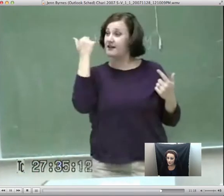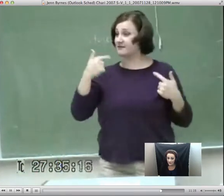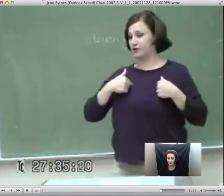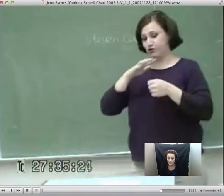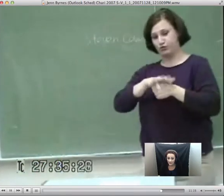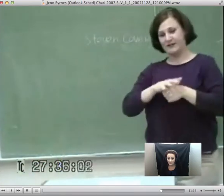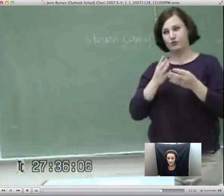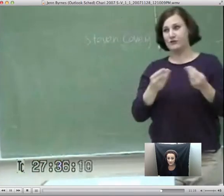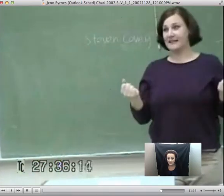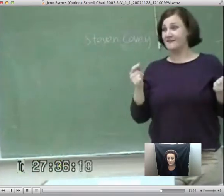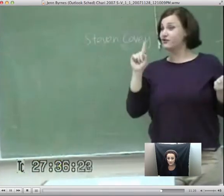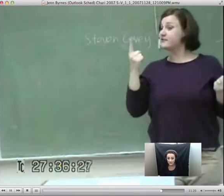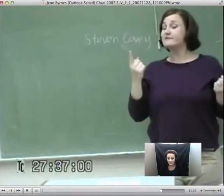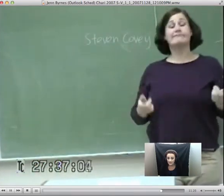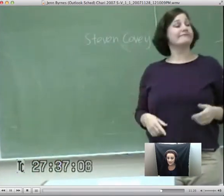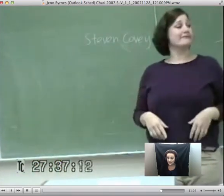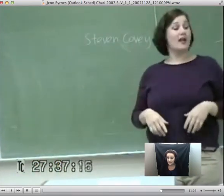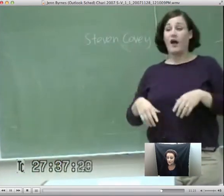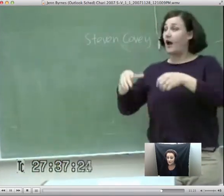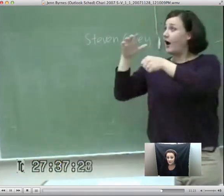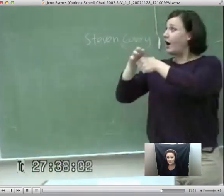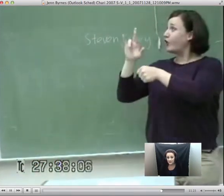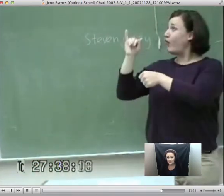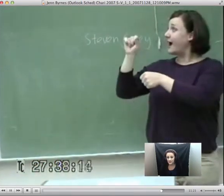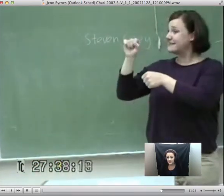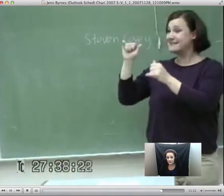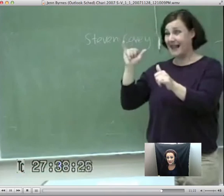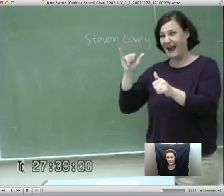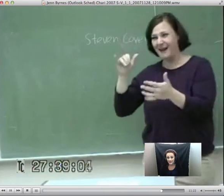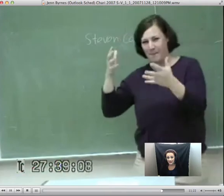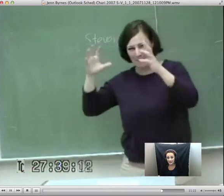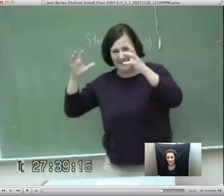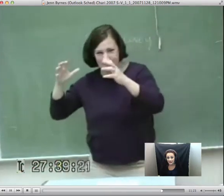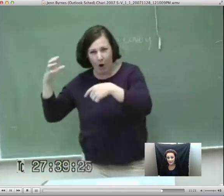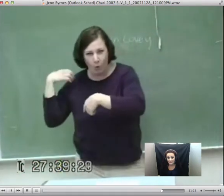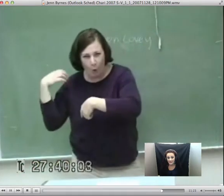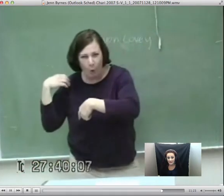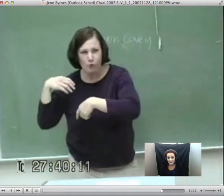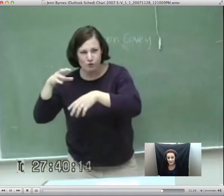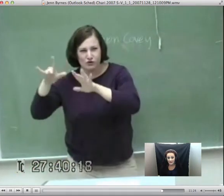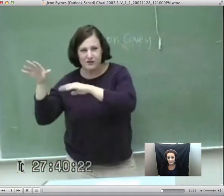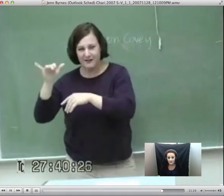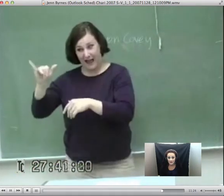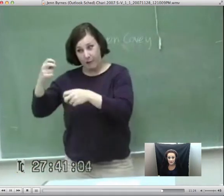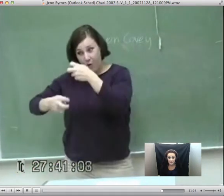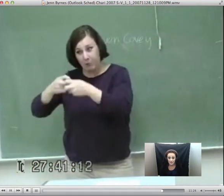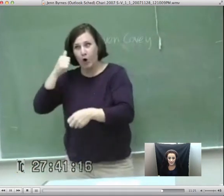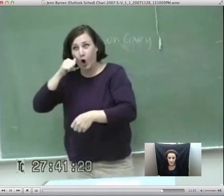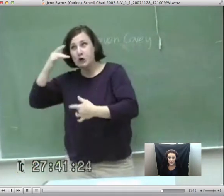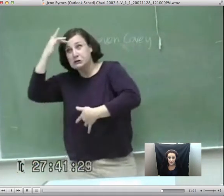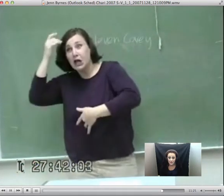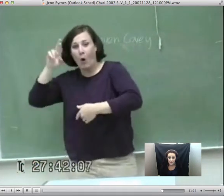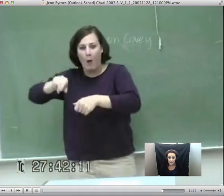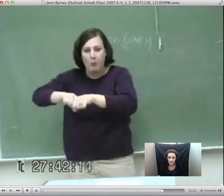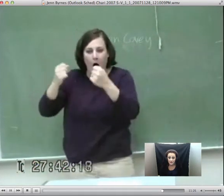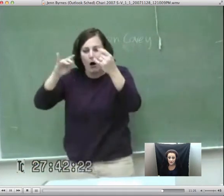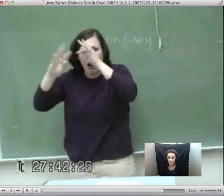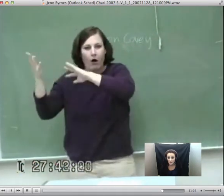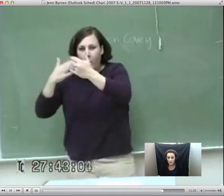day. Because it just relieves my stress knowing that I have everything planned out. The basketball coach, and if there's a problem